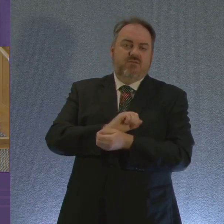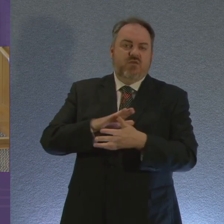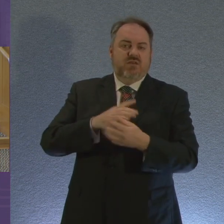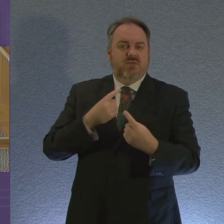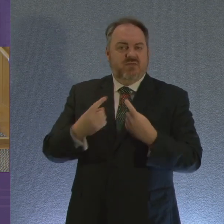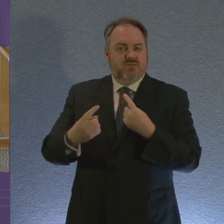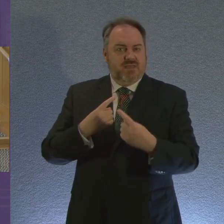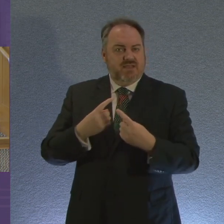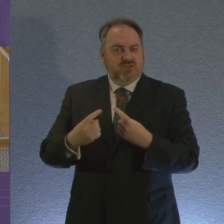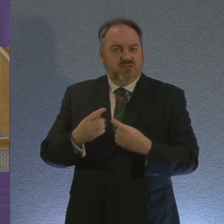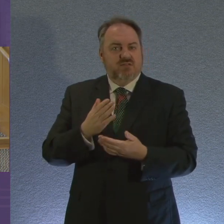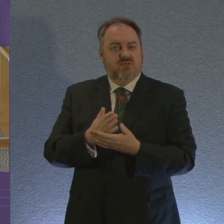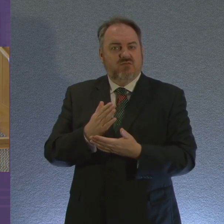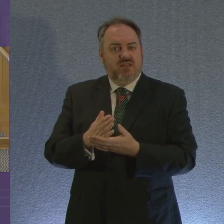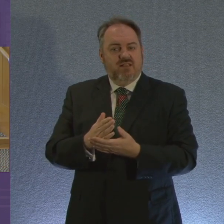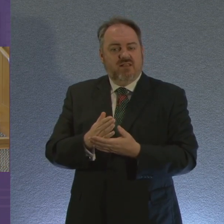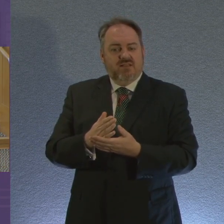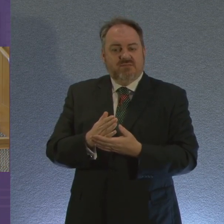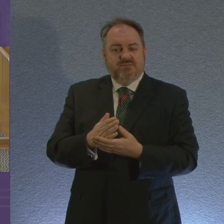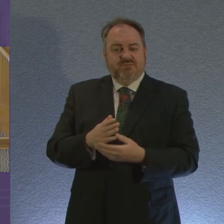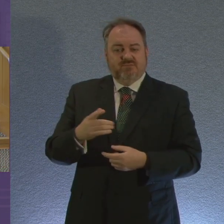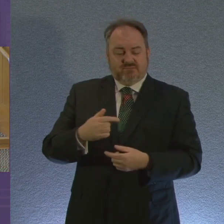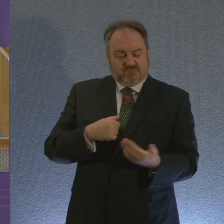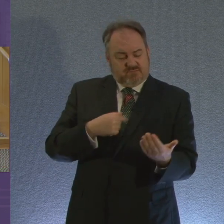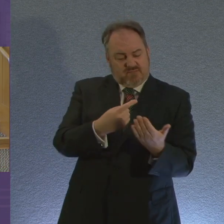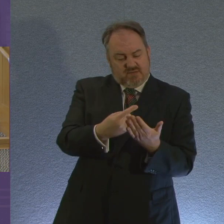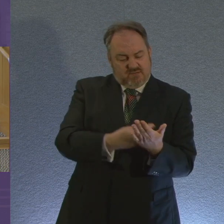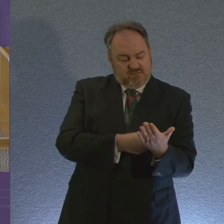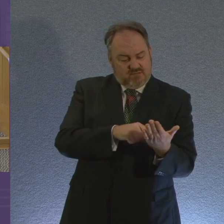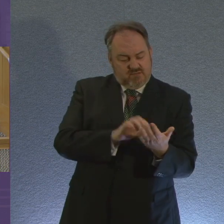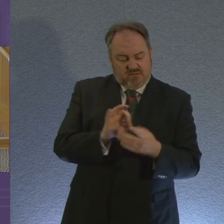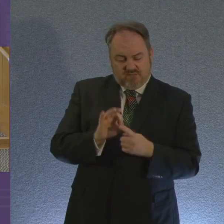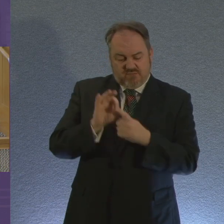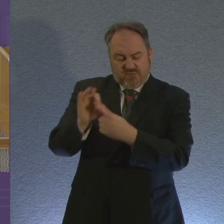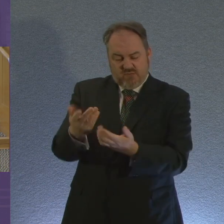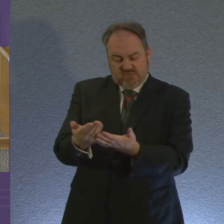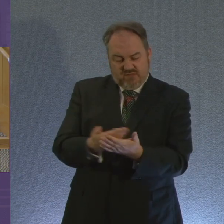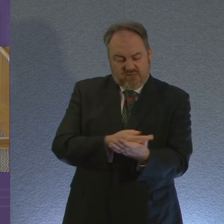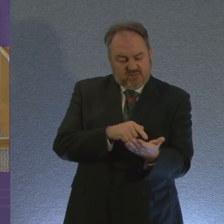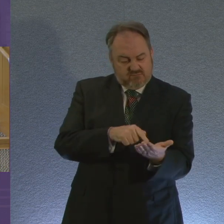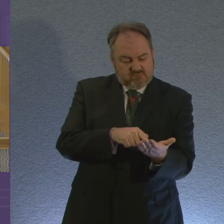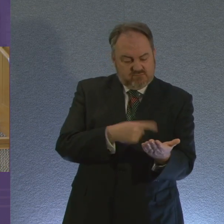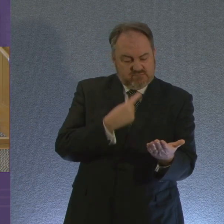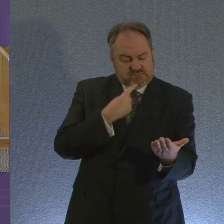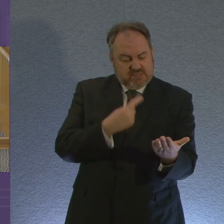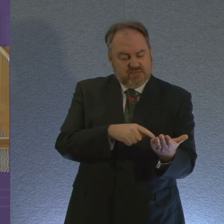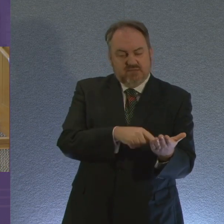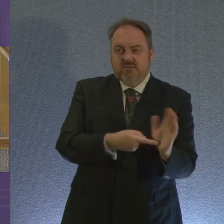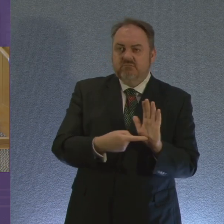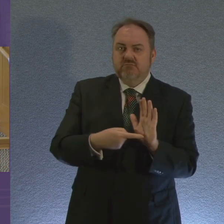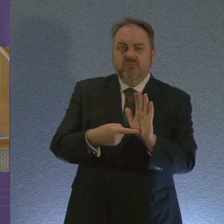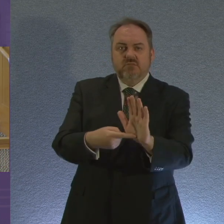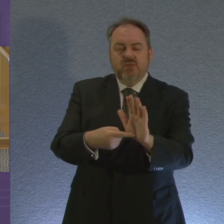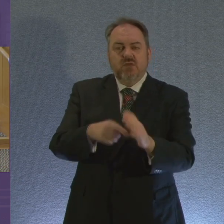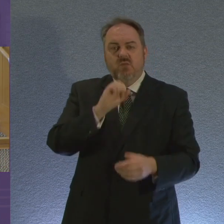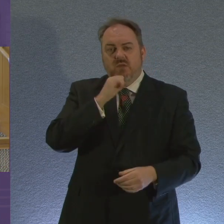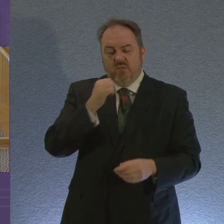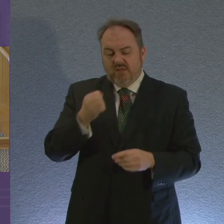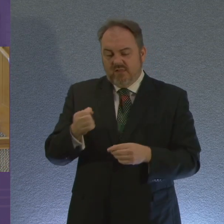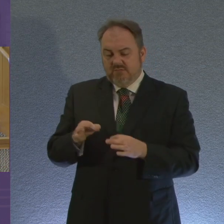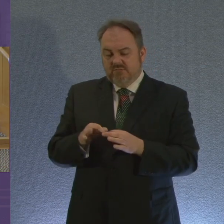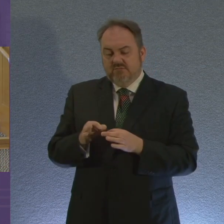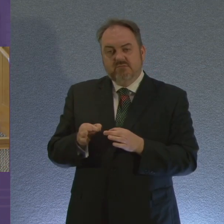out the extension from... So as I understand the proposal is that we will extend the deadline for dealing with